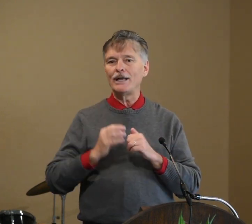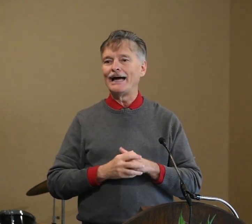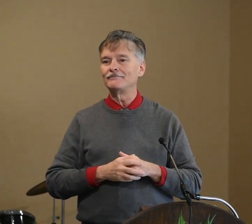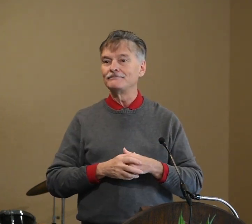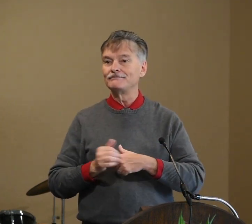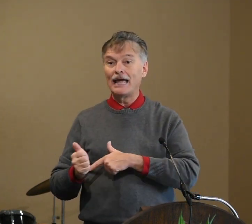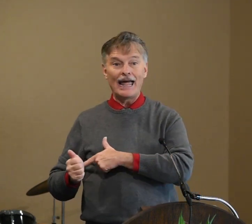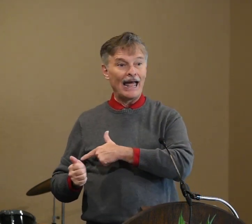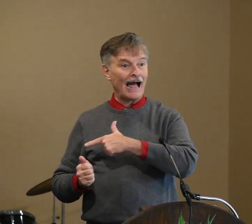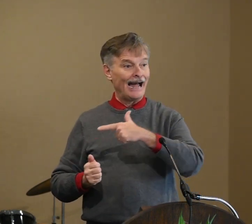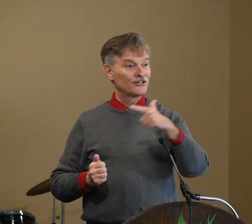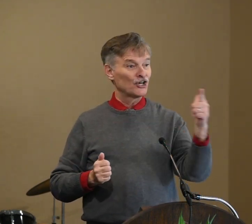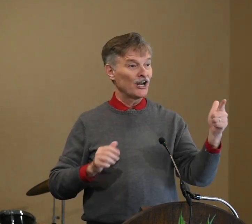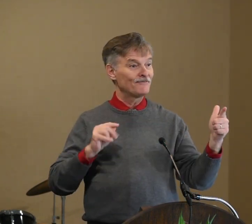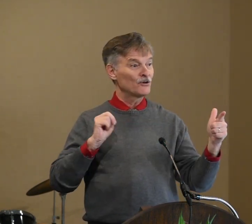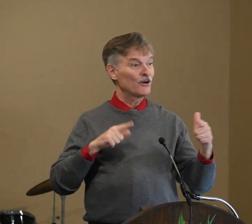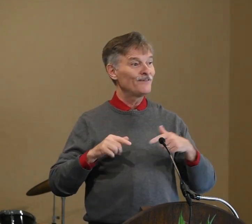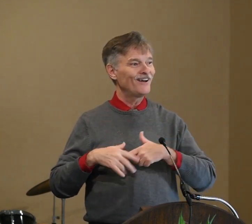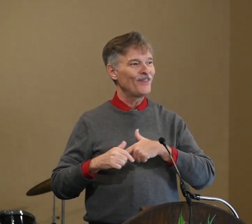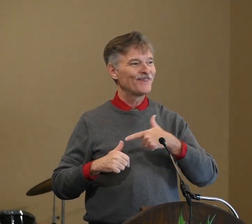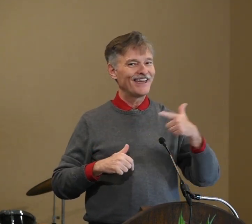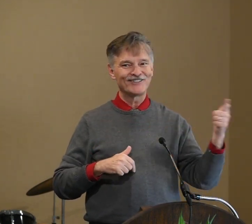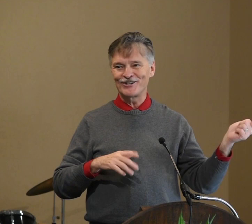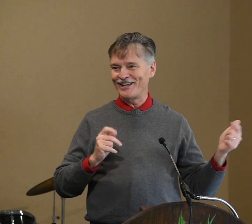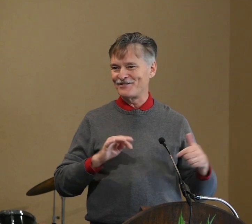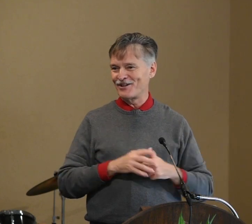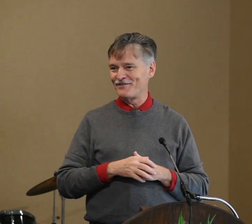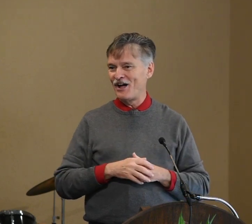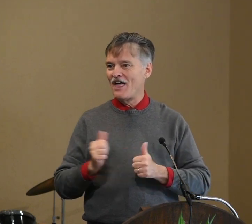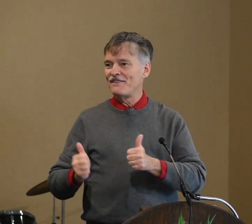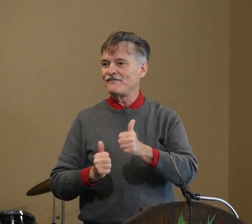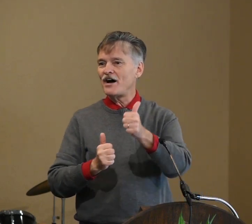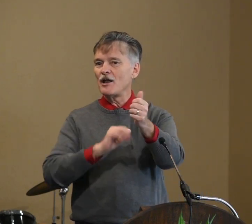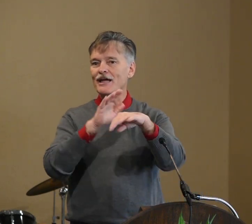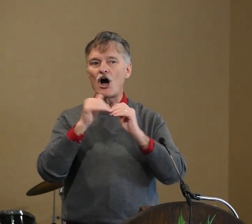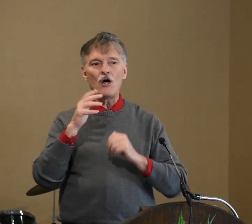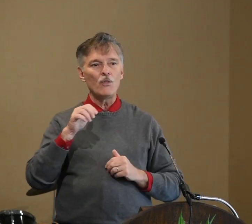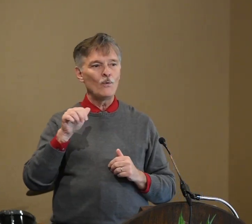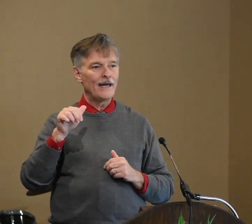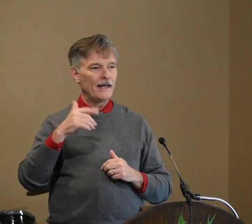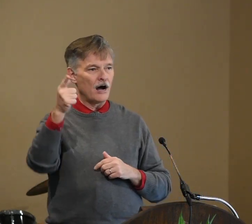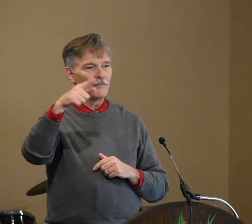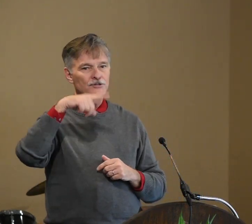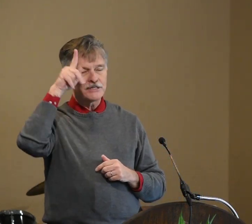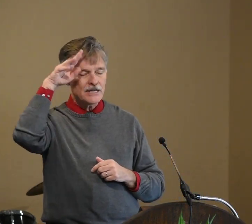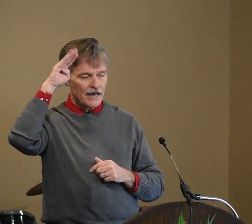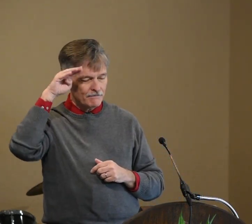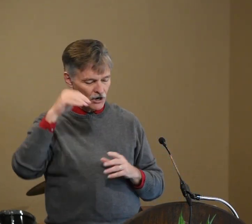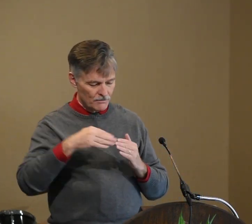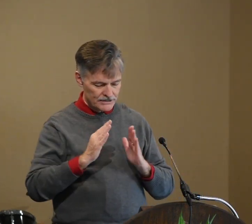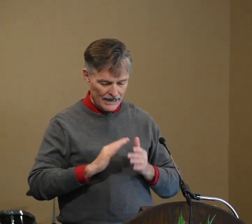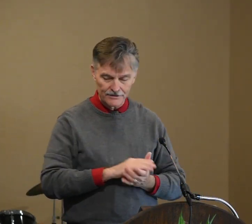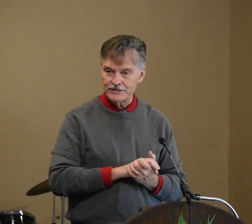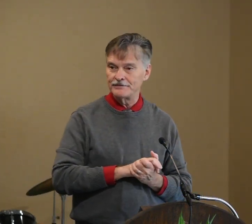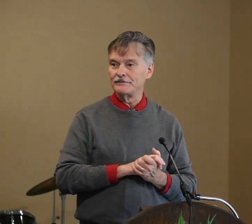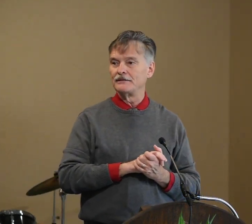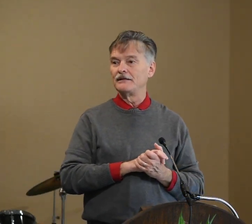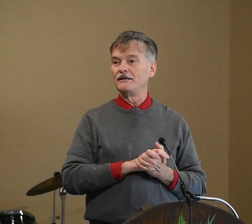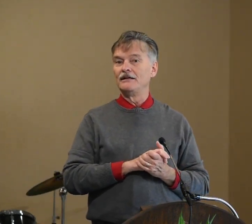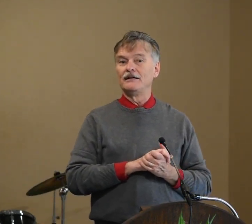line. I turn left on Covell. They turn left on Covell. They follow me all the way almost to Todd and Barbara's house.